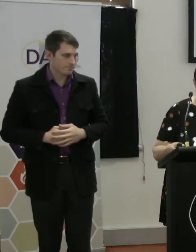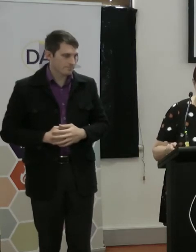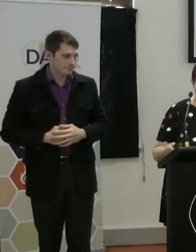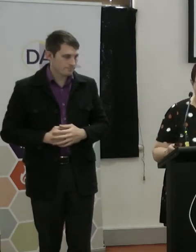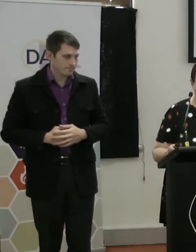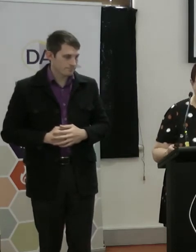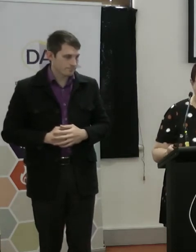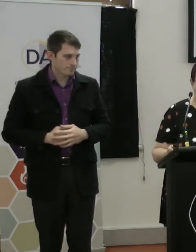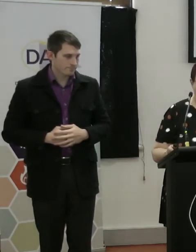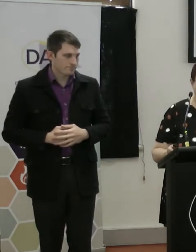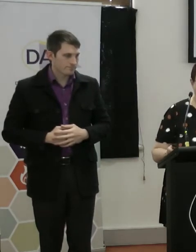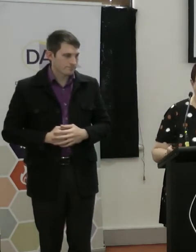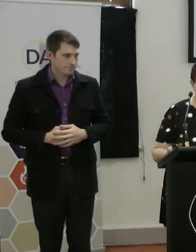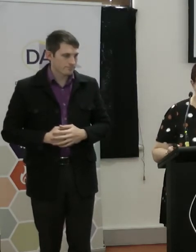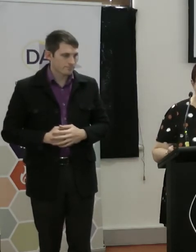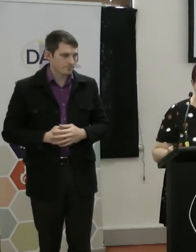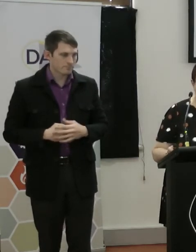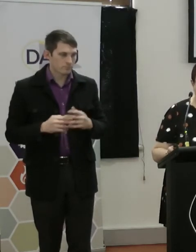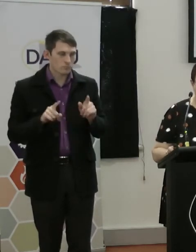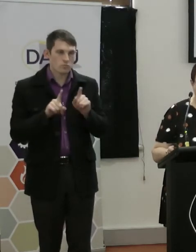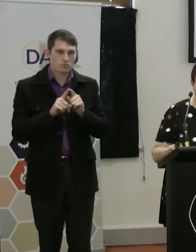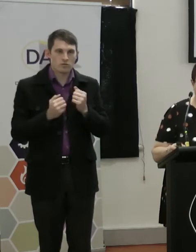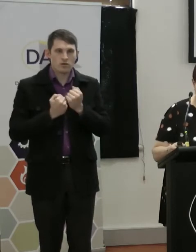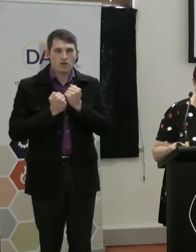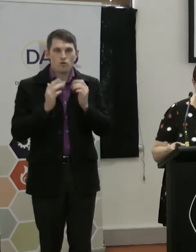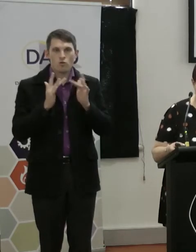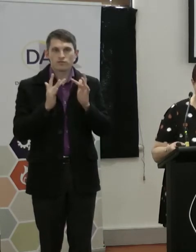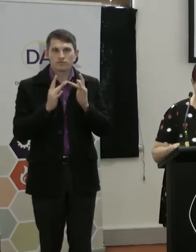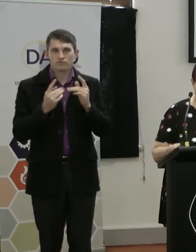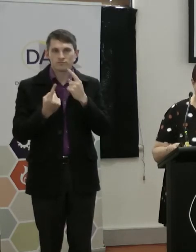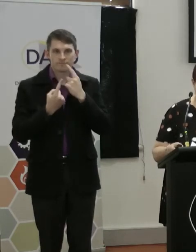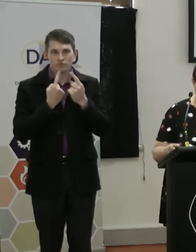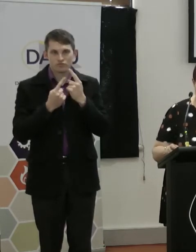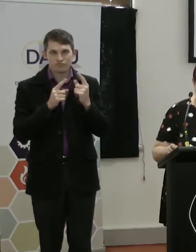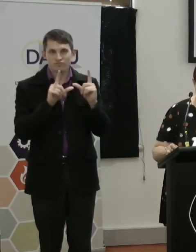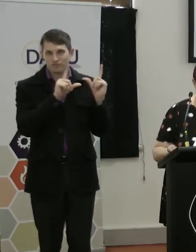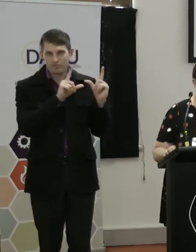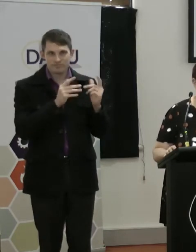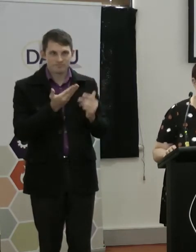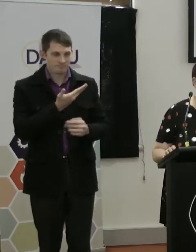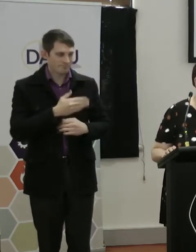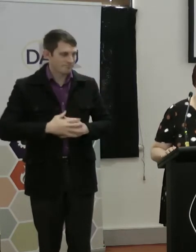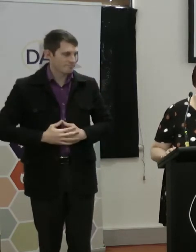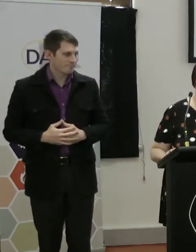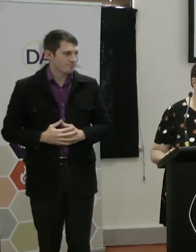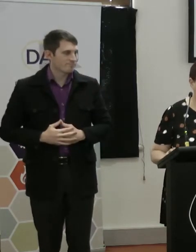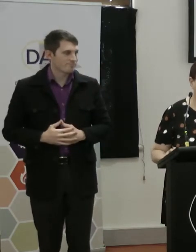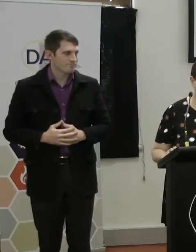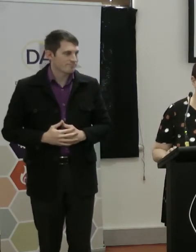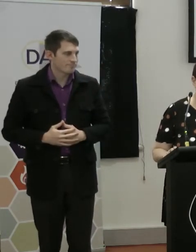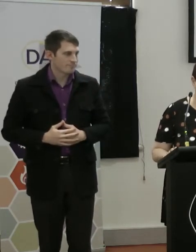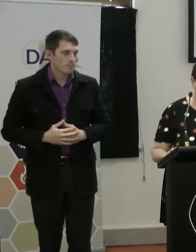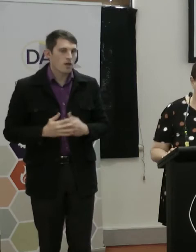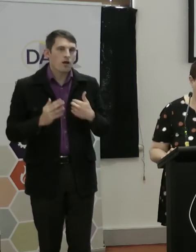and our contact details are also available to you here. I just